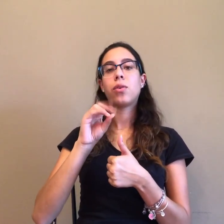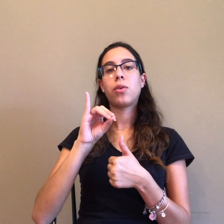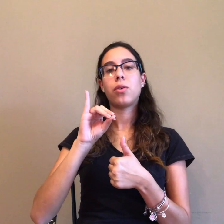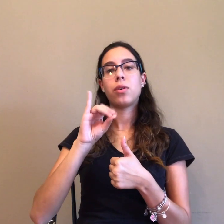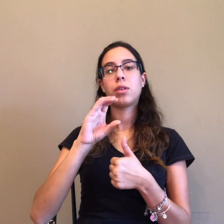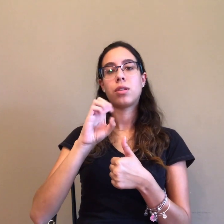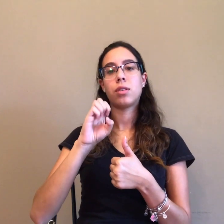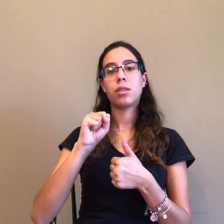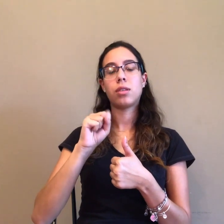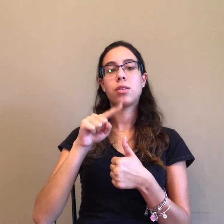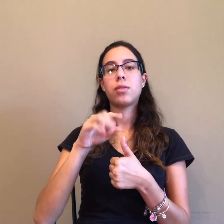www.handsandvoices.org.